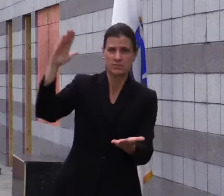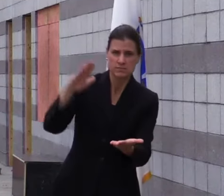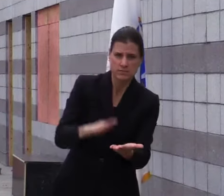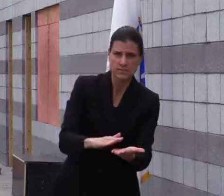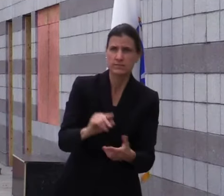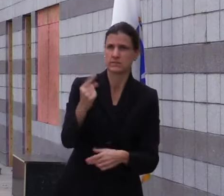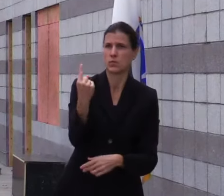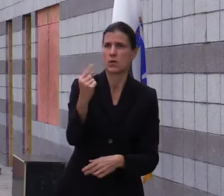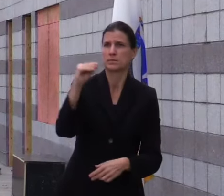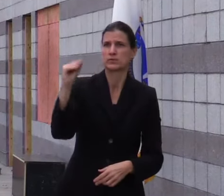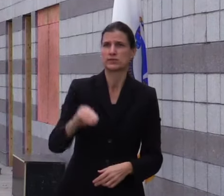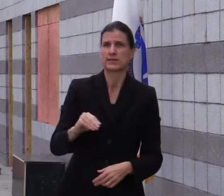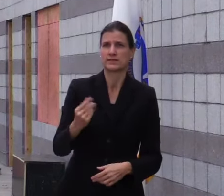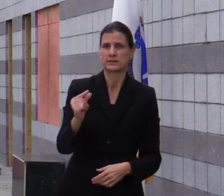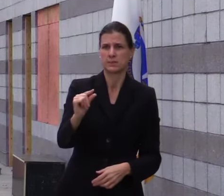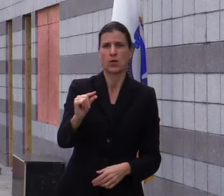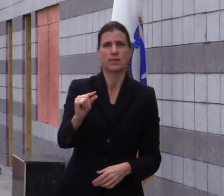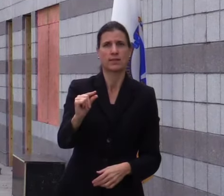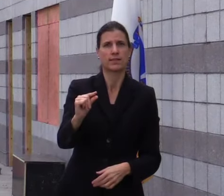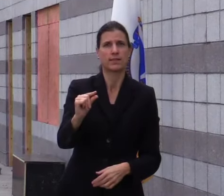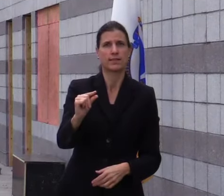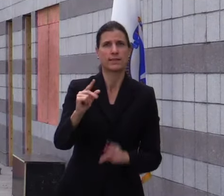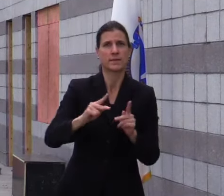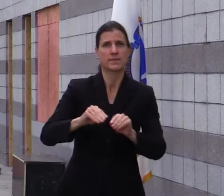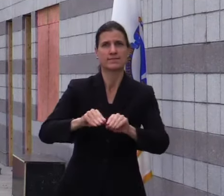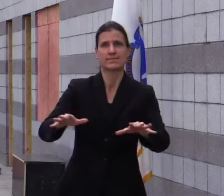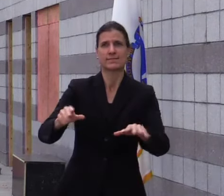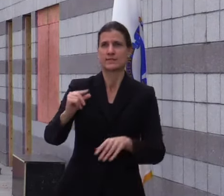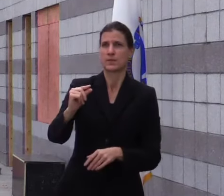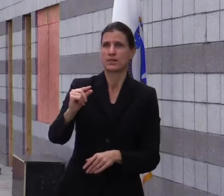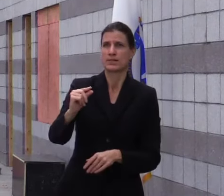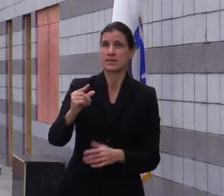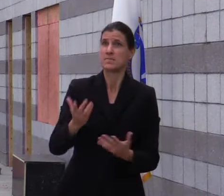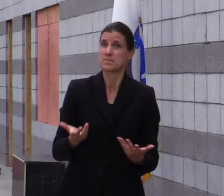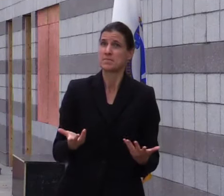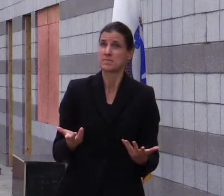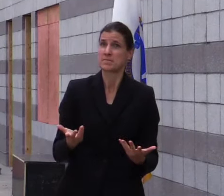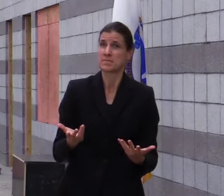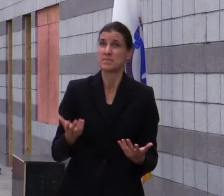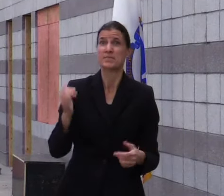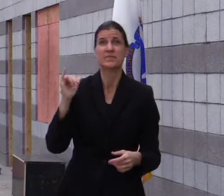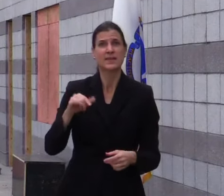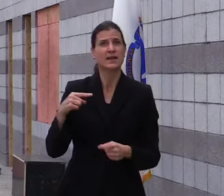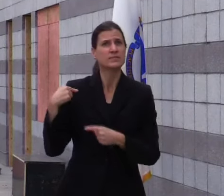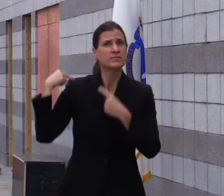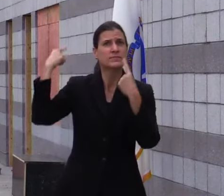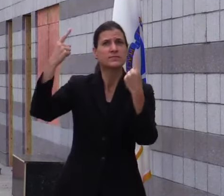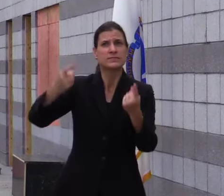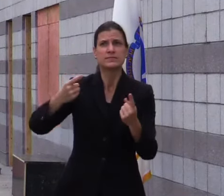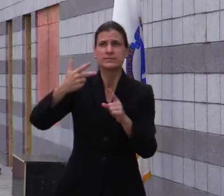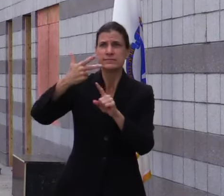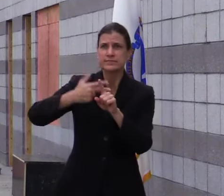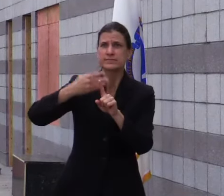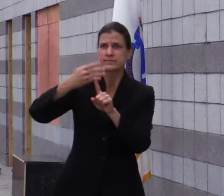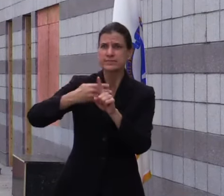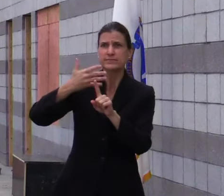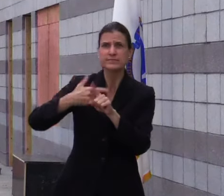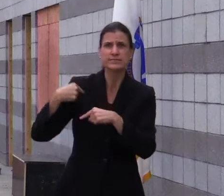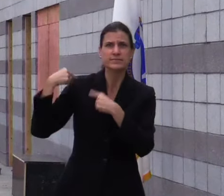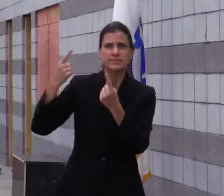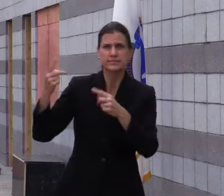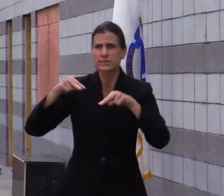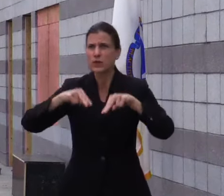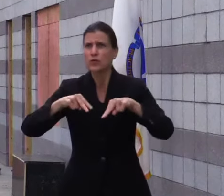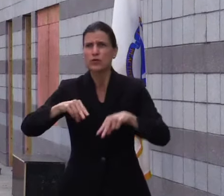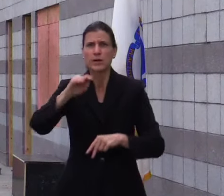months. Over that same period of time, we've continued to track and follow not just what's going on in here in Massachusetts, but what's